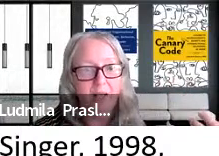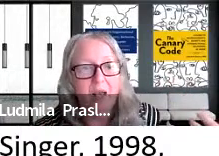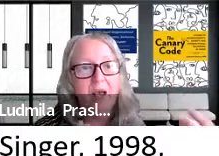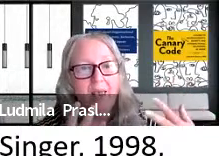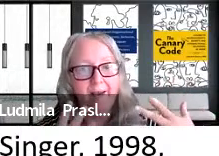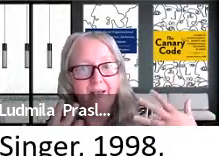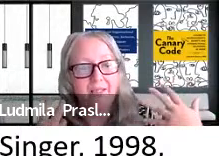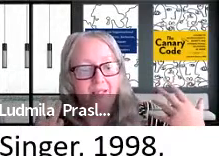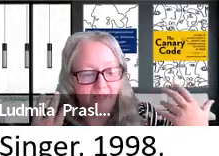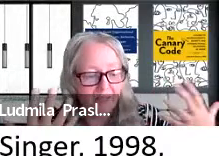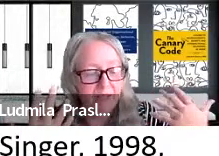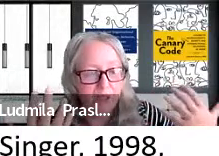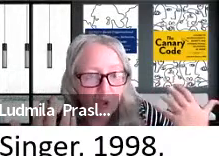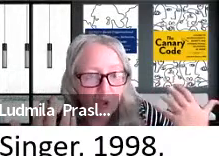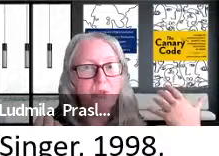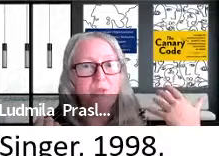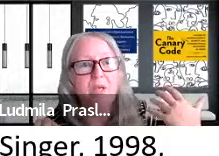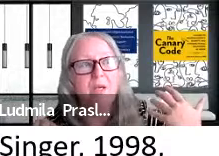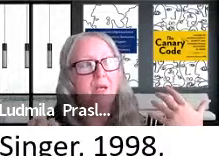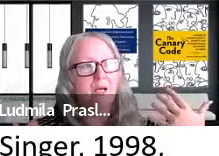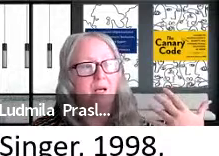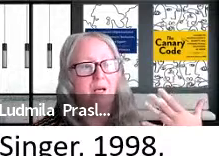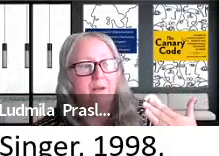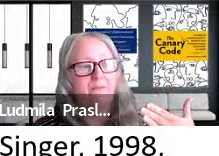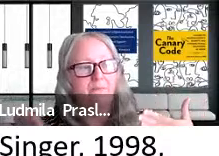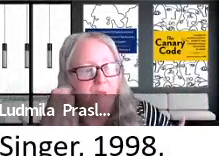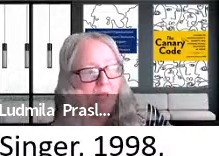academic way, and it is used